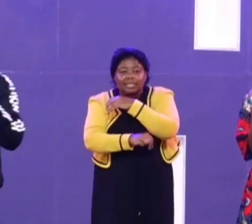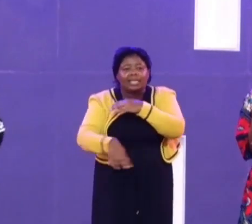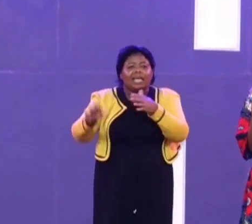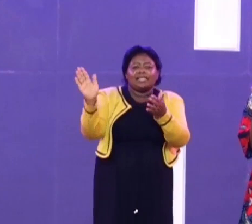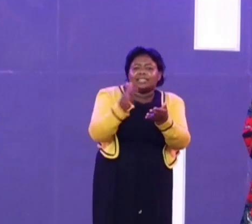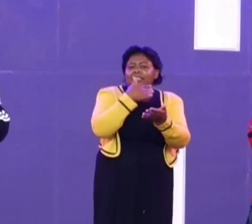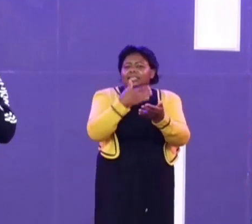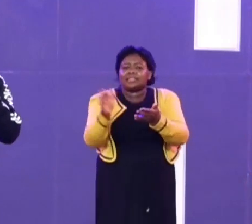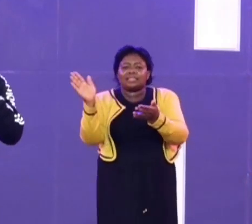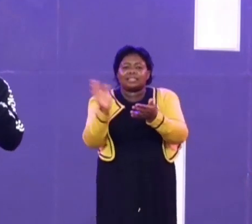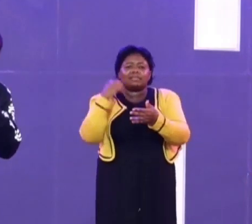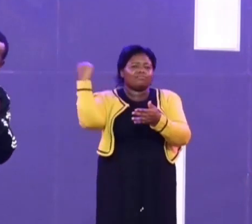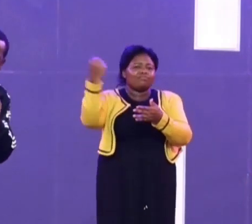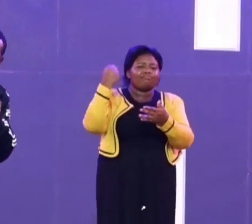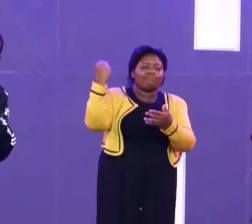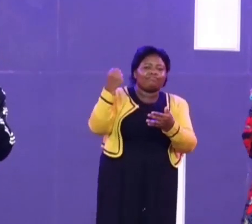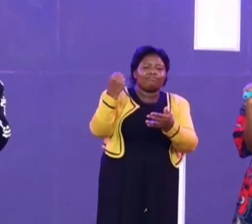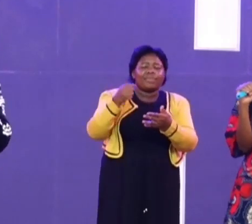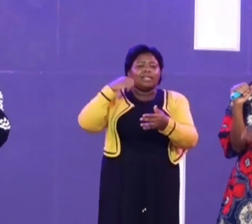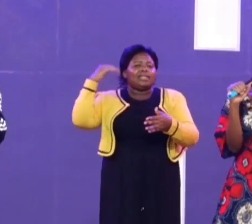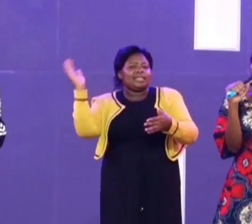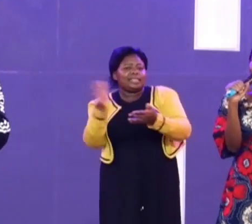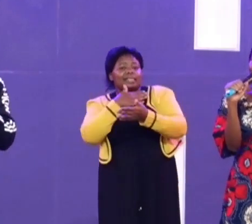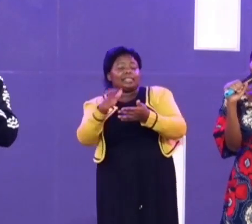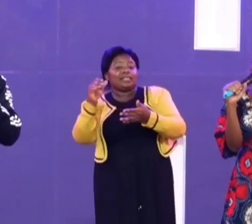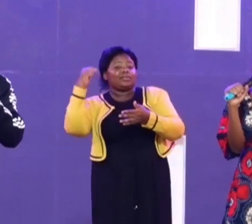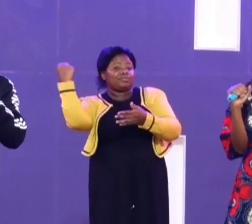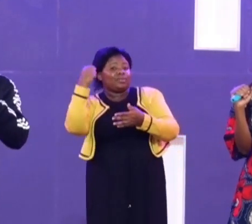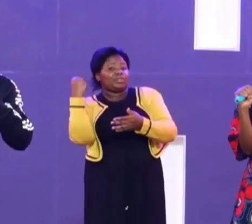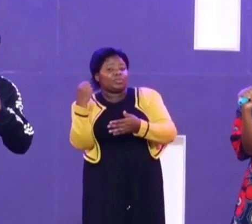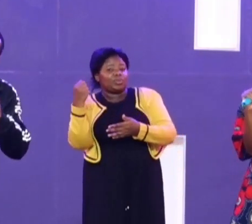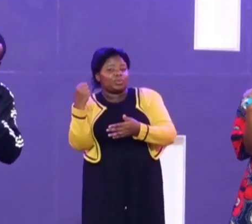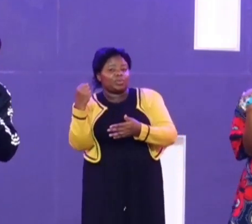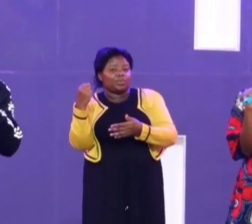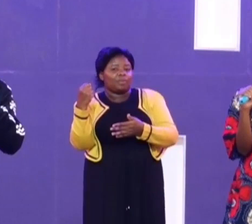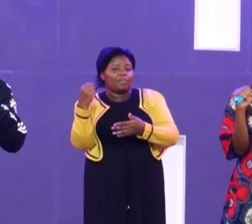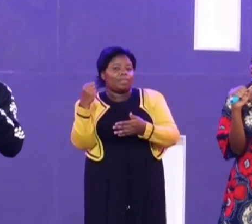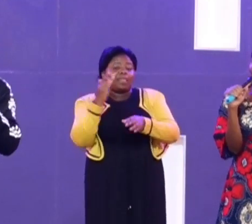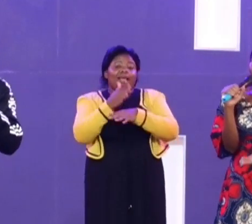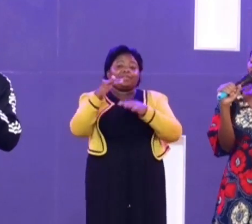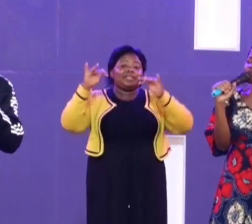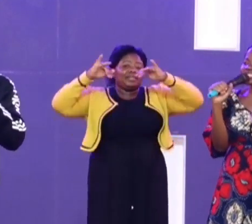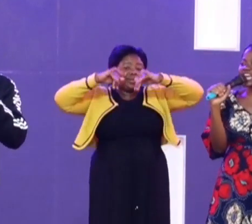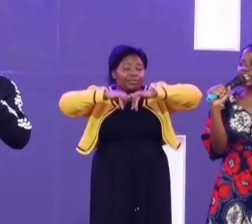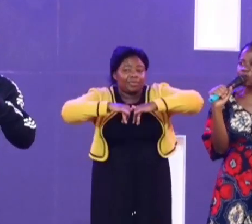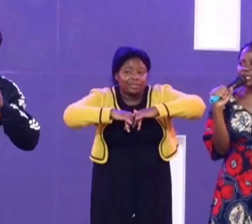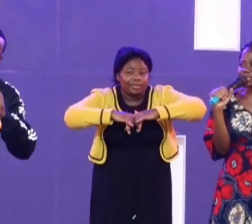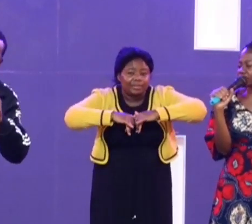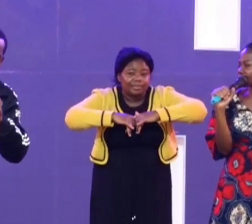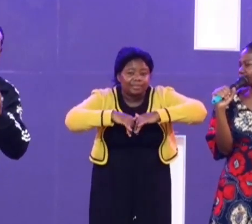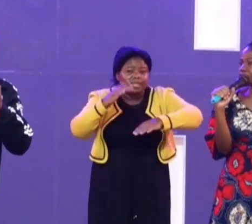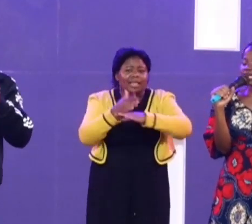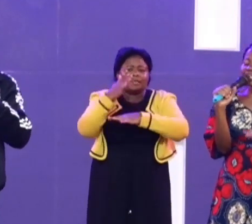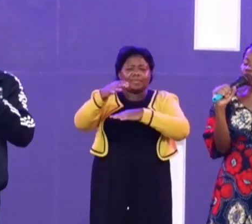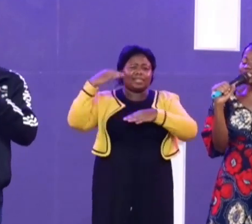artists. Okuyimba eri abayimbi magospel. The singers of the gospel. Abayimbi abayimba nyimbe za gospel. After this conference. Na conference enewe. After